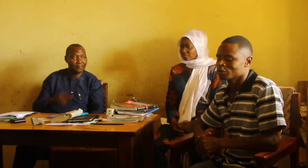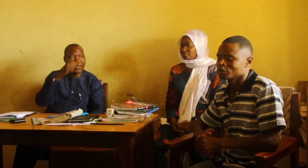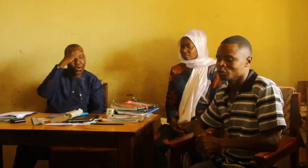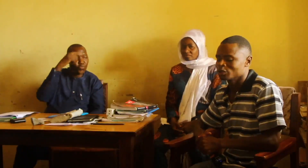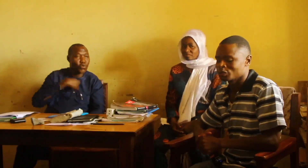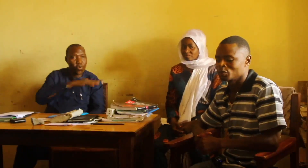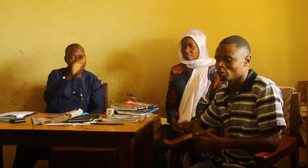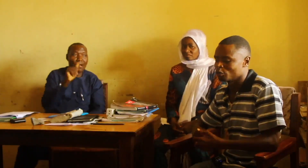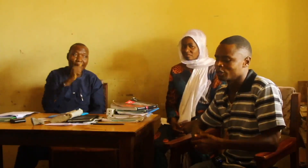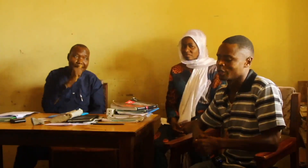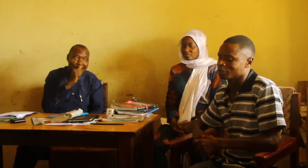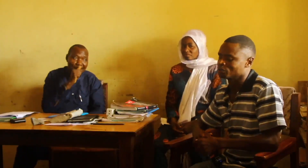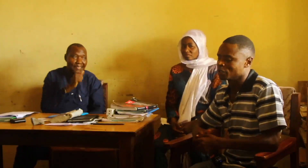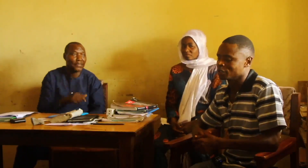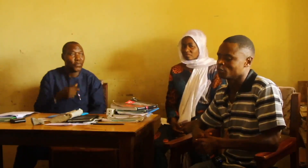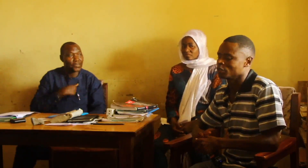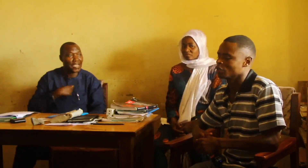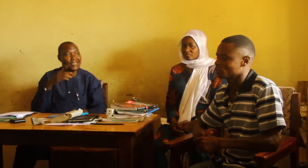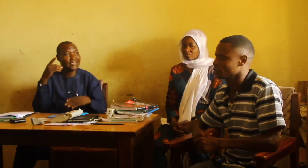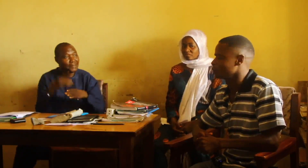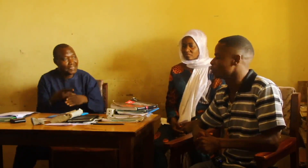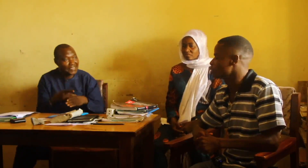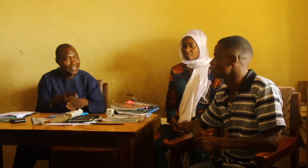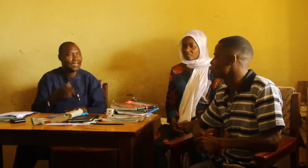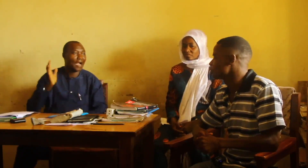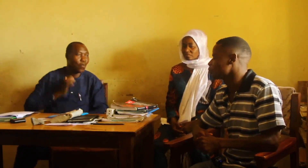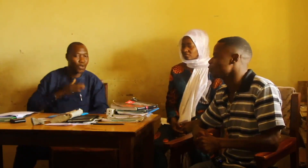we just keep on going and patient with our students, because most of us